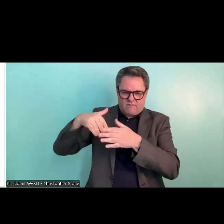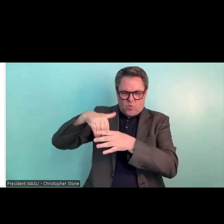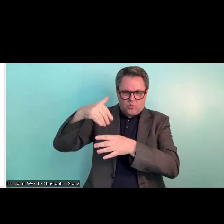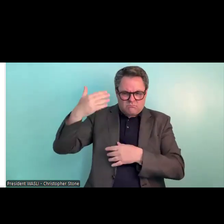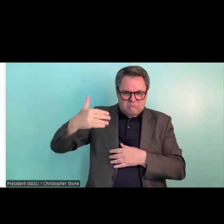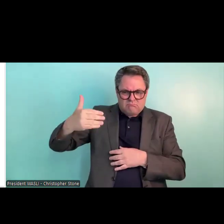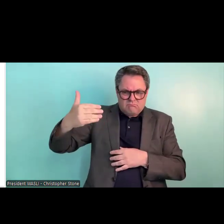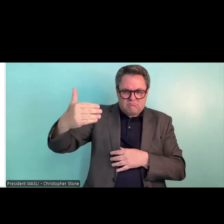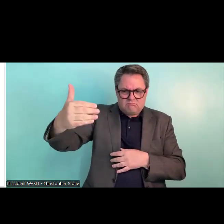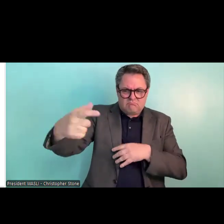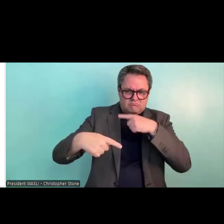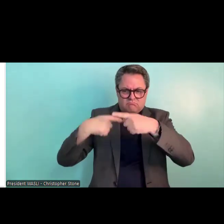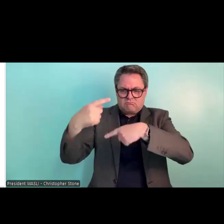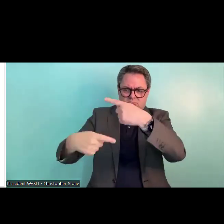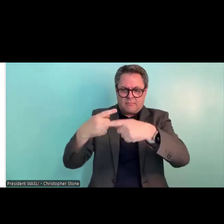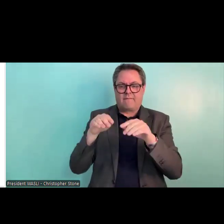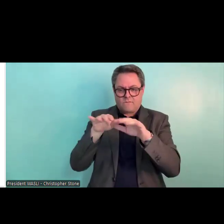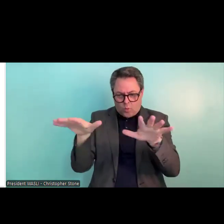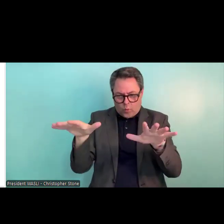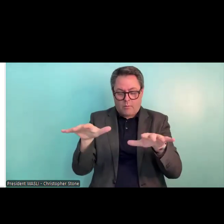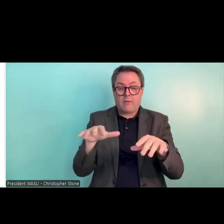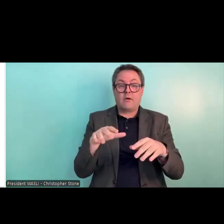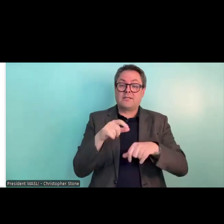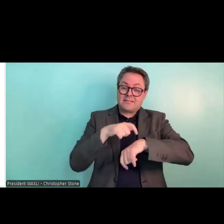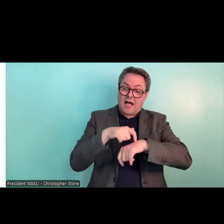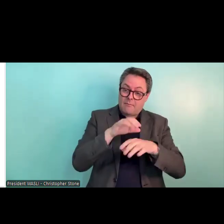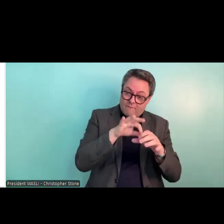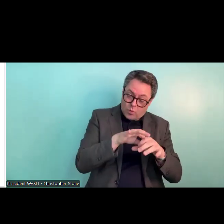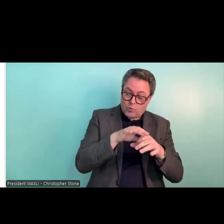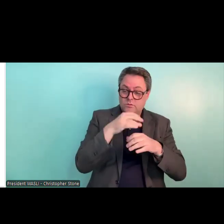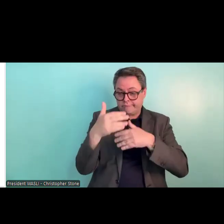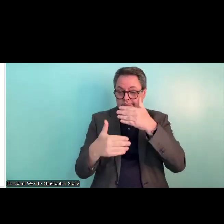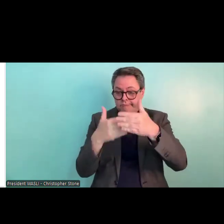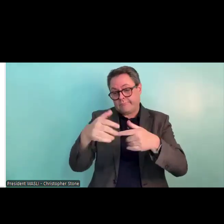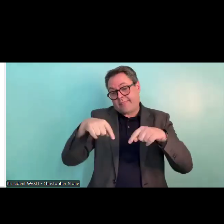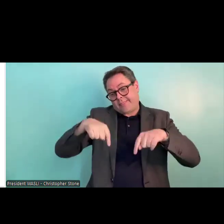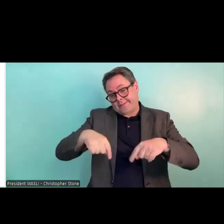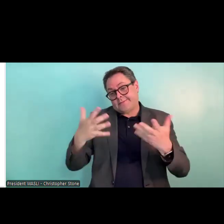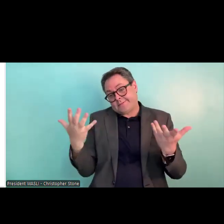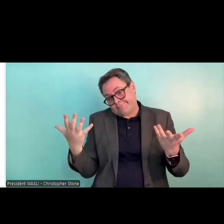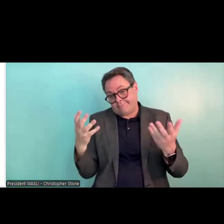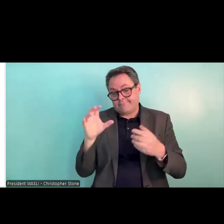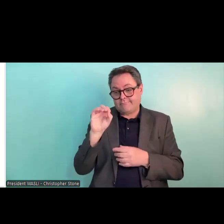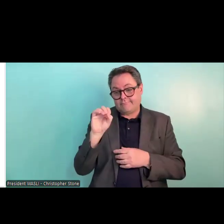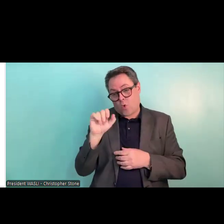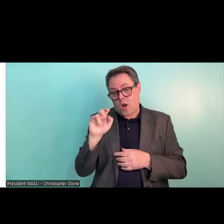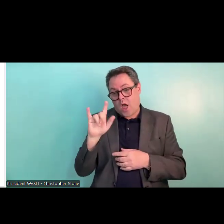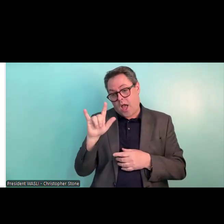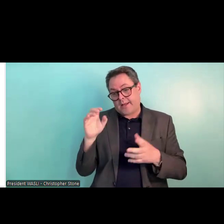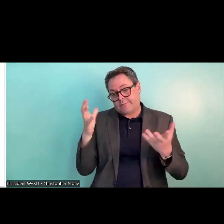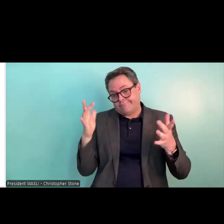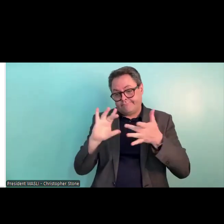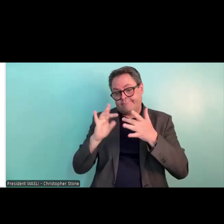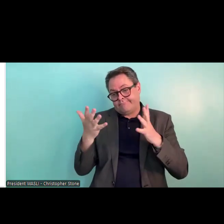So there will be 7 or 8 votes throughout the whole course of this GA. So the form will be used,